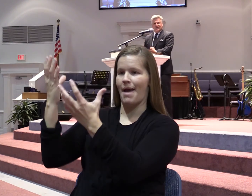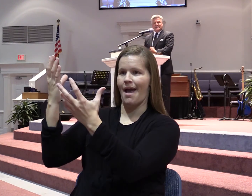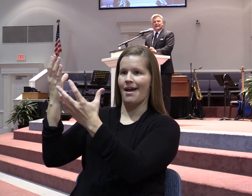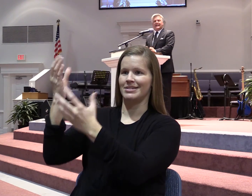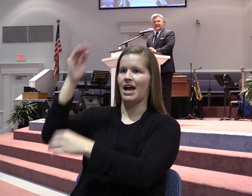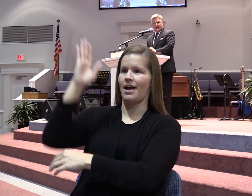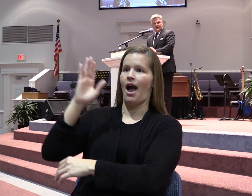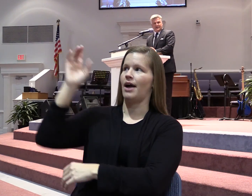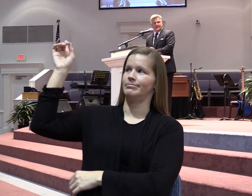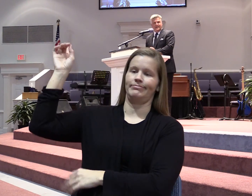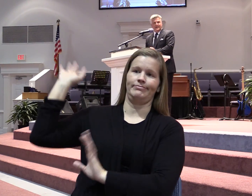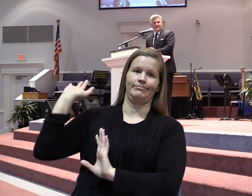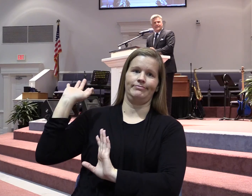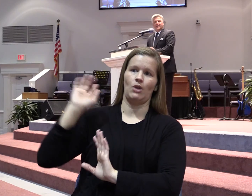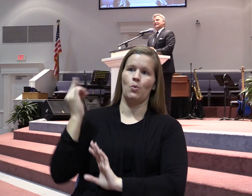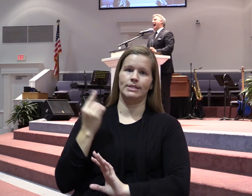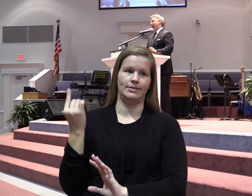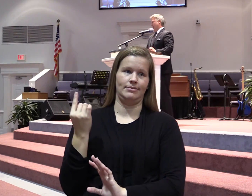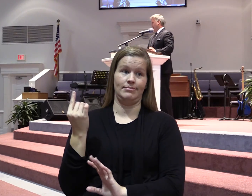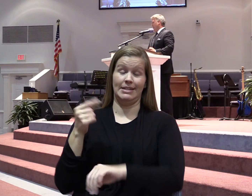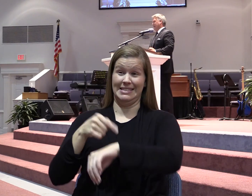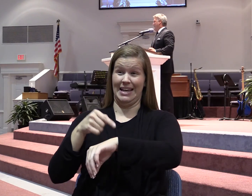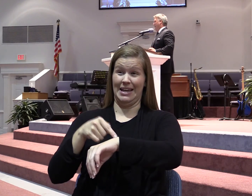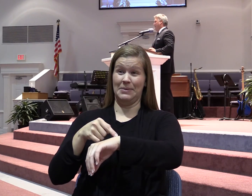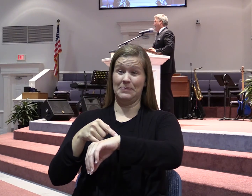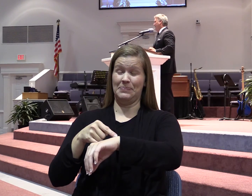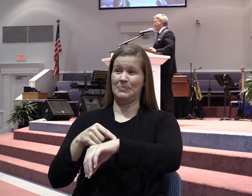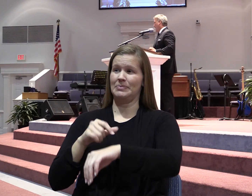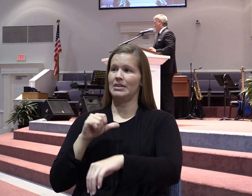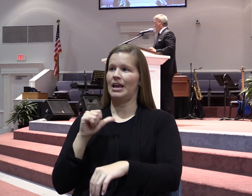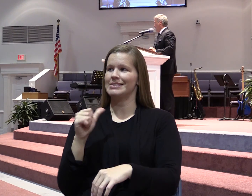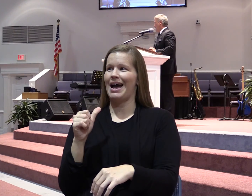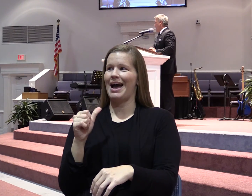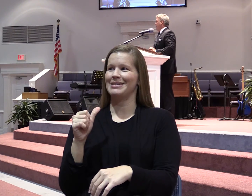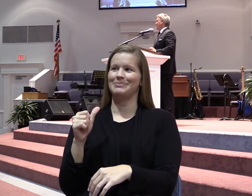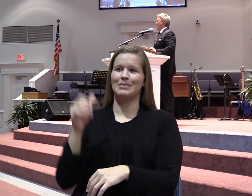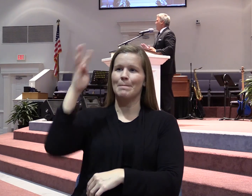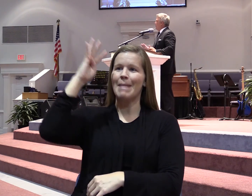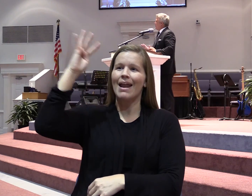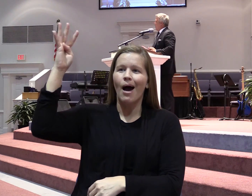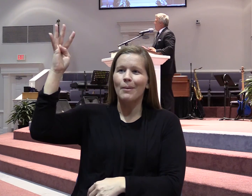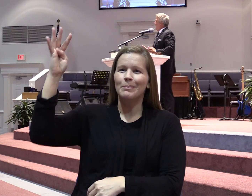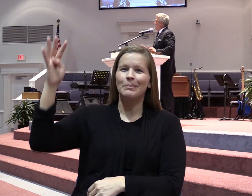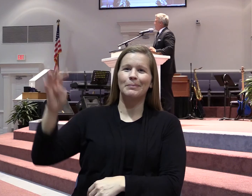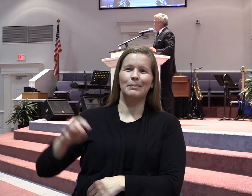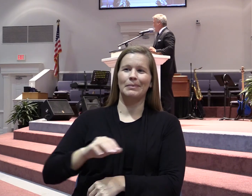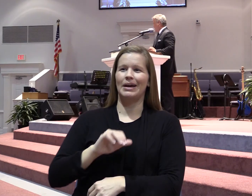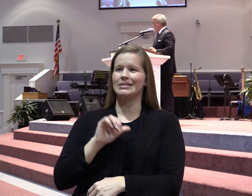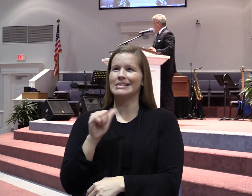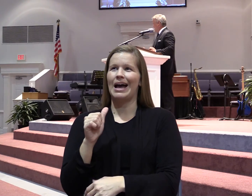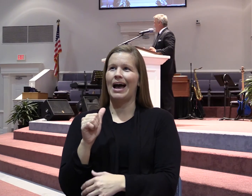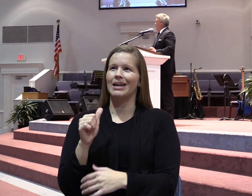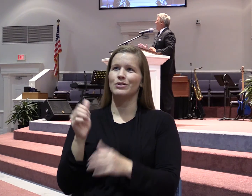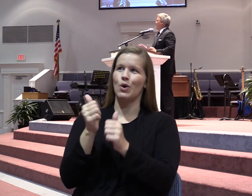the majestic conductor. Time is not a Frankenstein. It does not usurp its